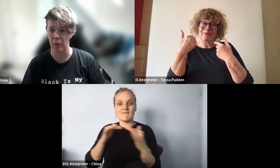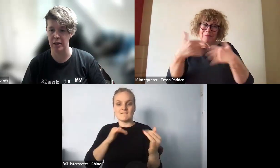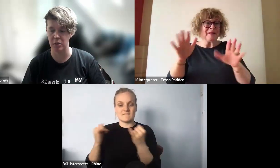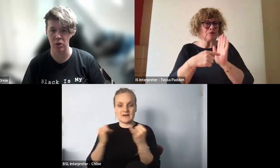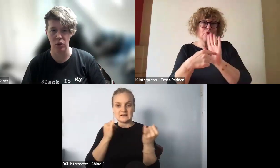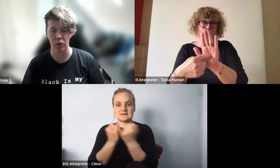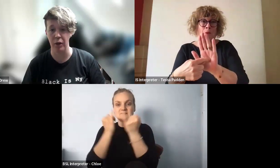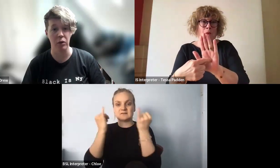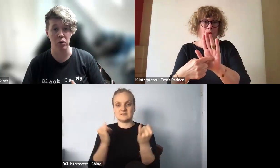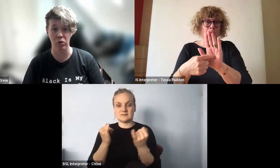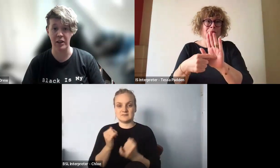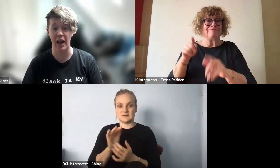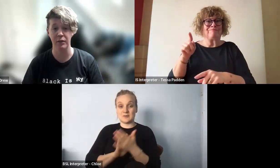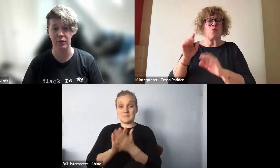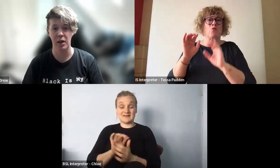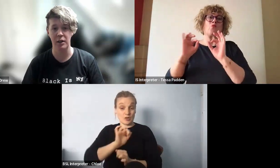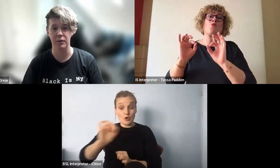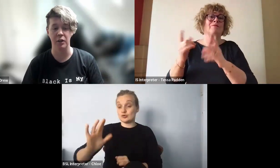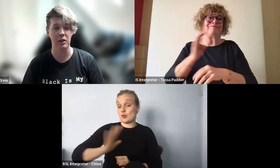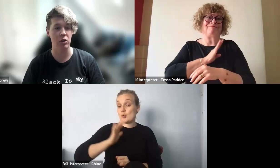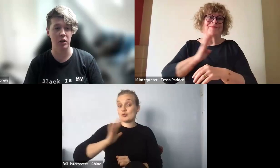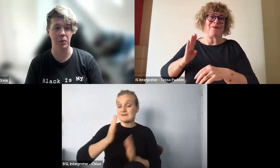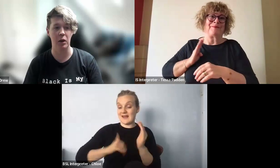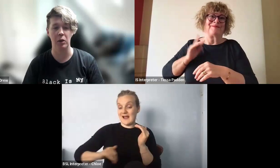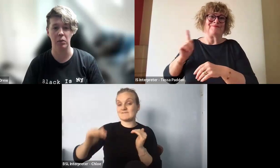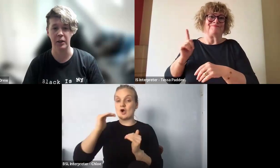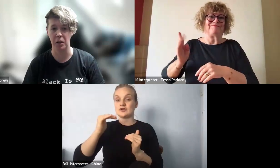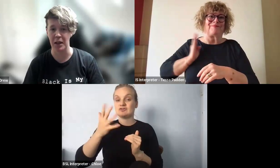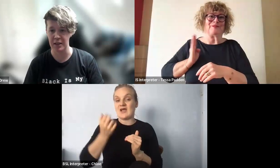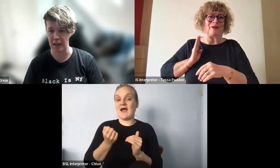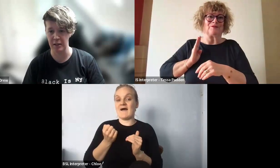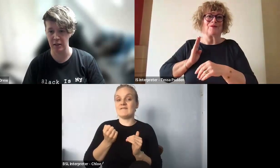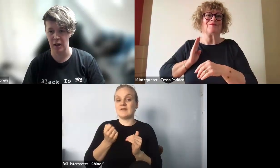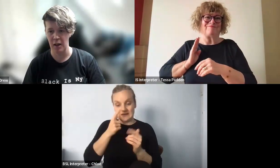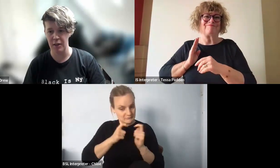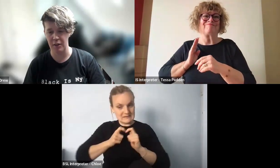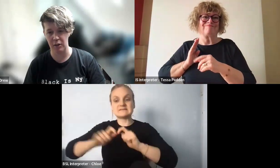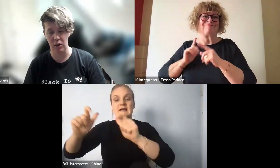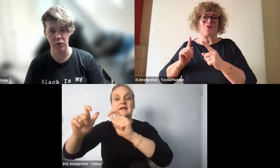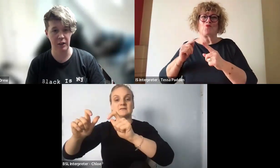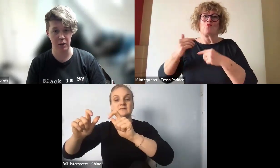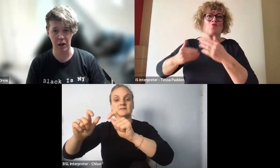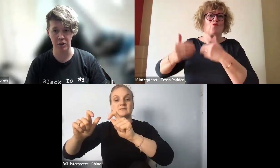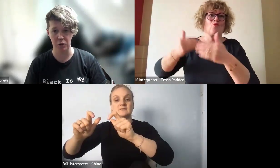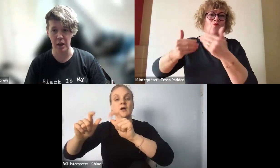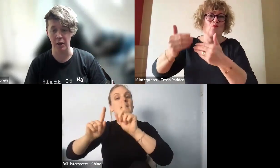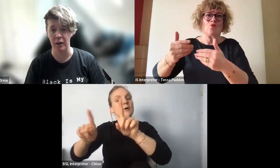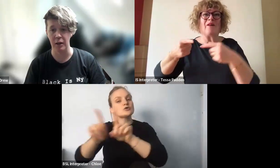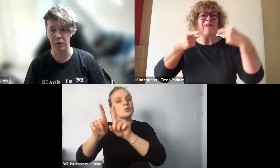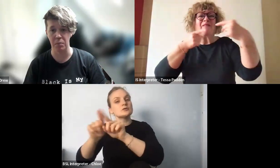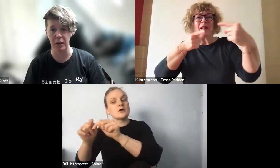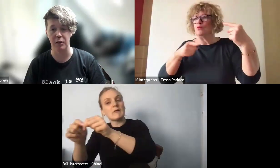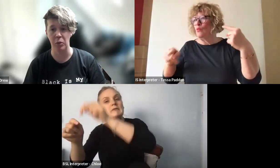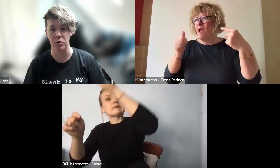effectively a way to ensure that those who already have the advantage, should it come to armed conflict, can maintain it. This goes in the other direction as well,